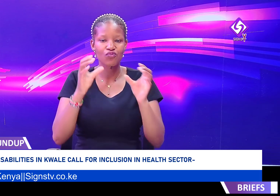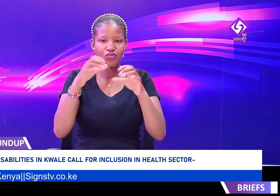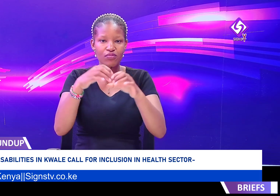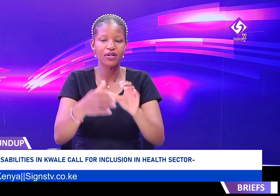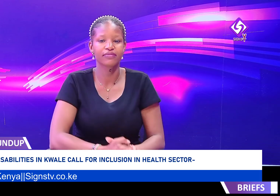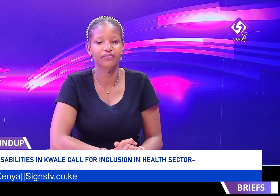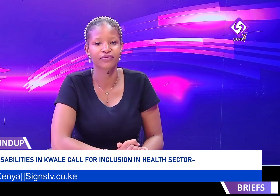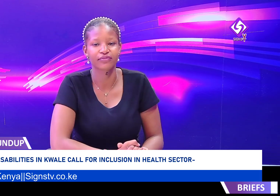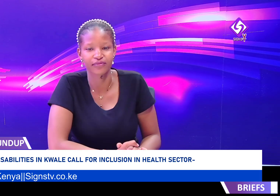communities.